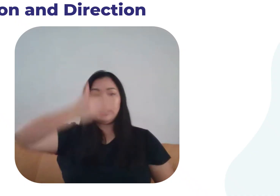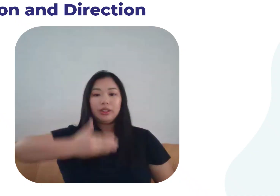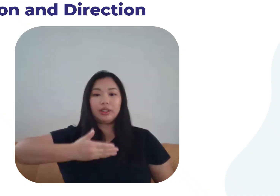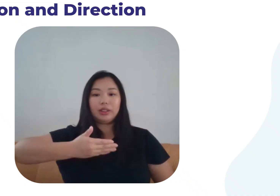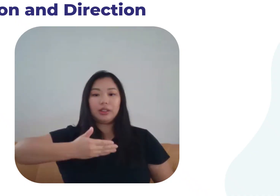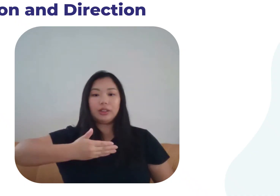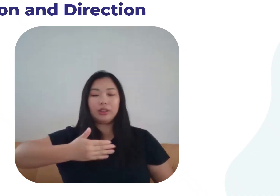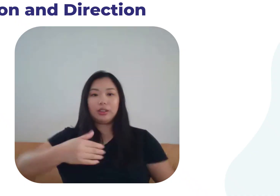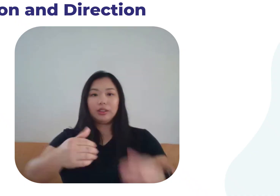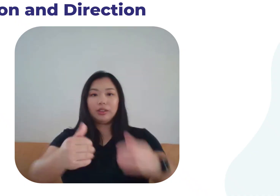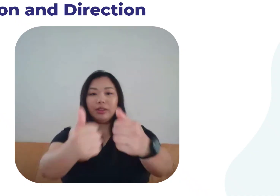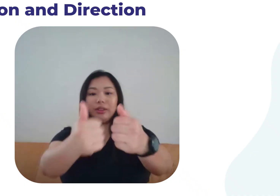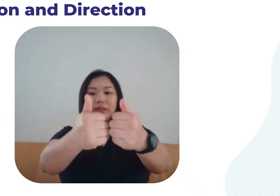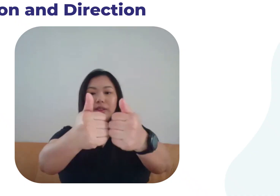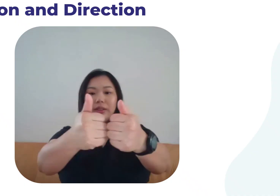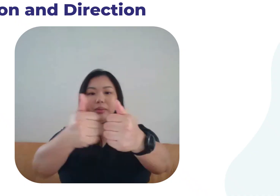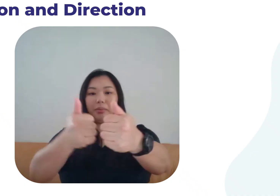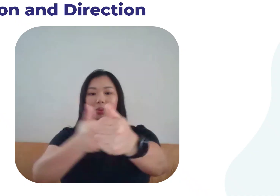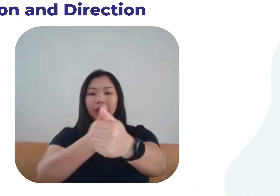front,